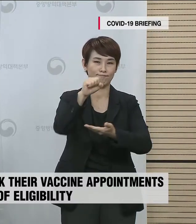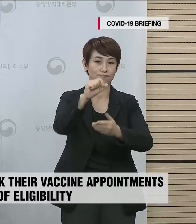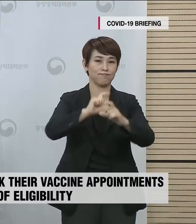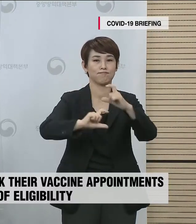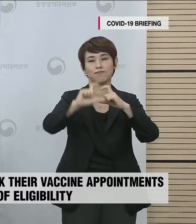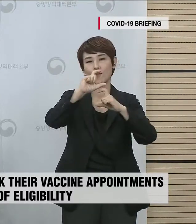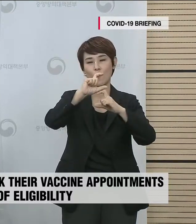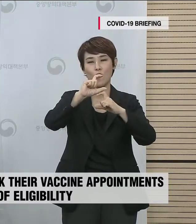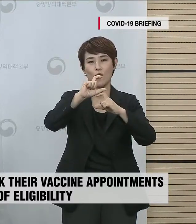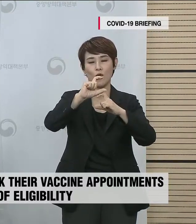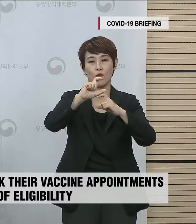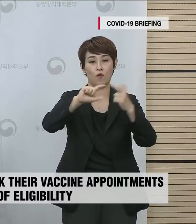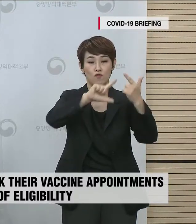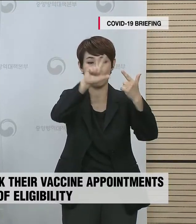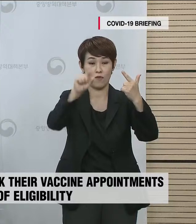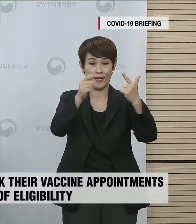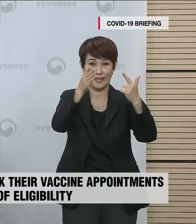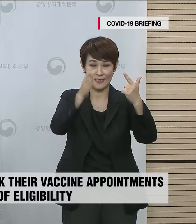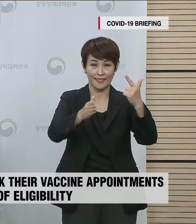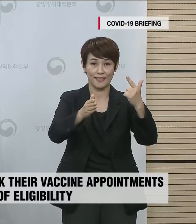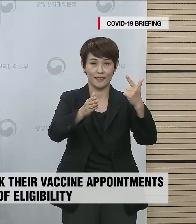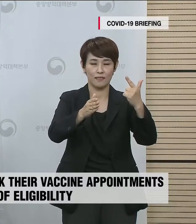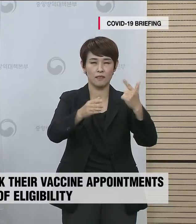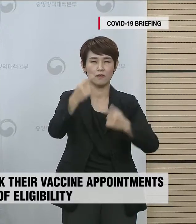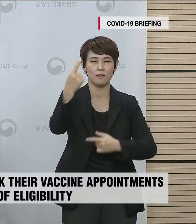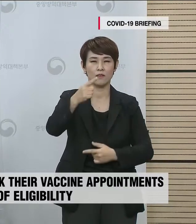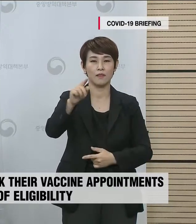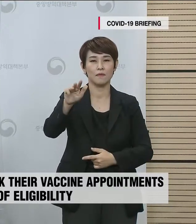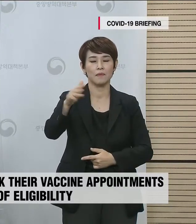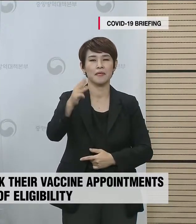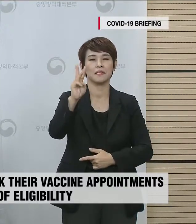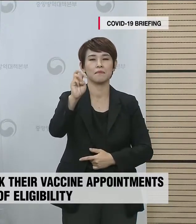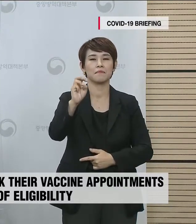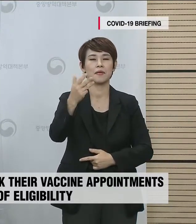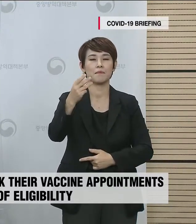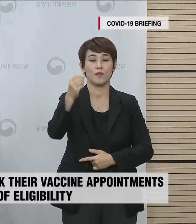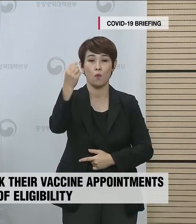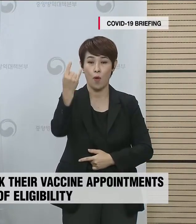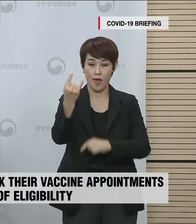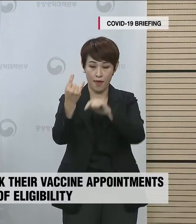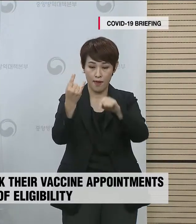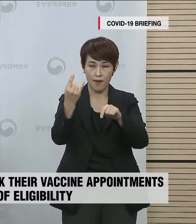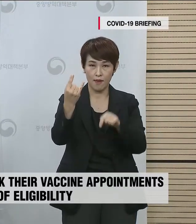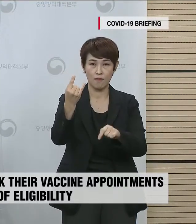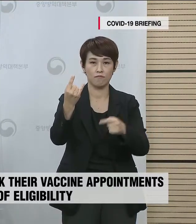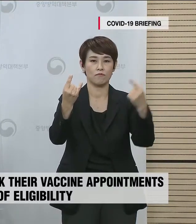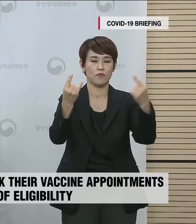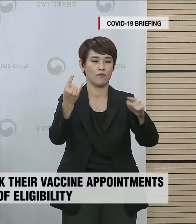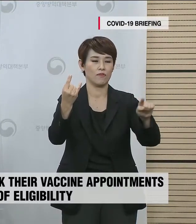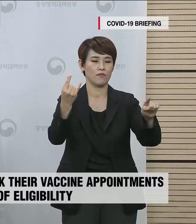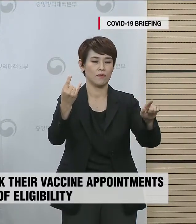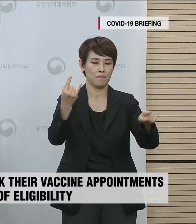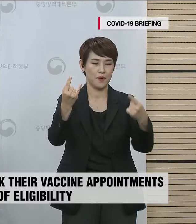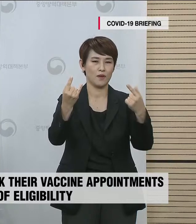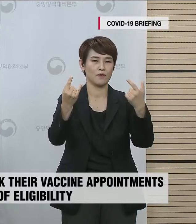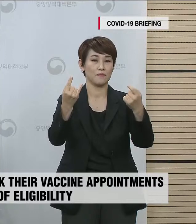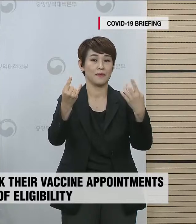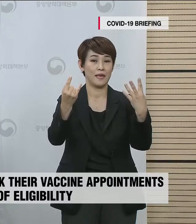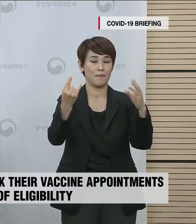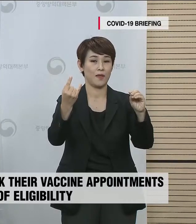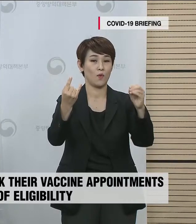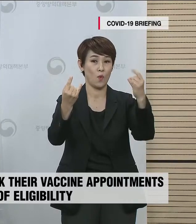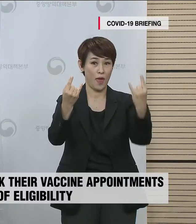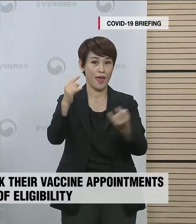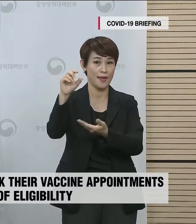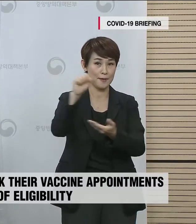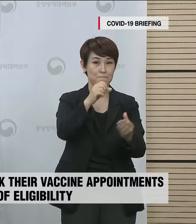doses of the vaccines that have been supplied. And we also have had 828,000 more doses. And right